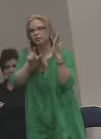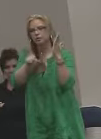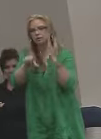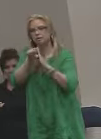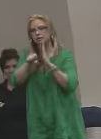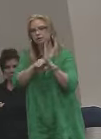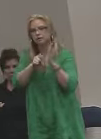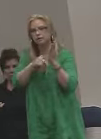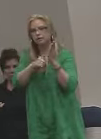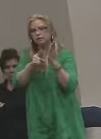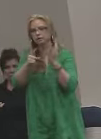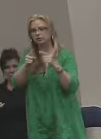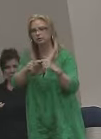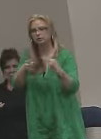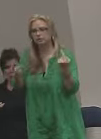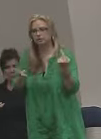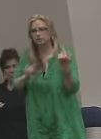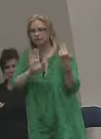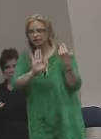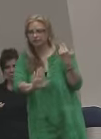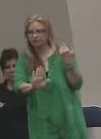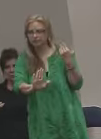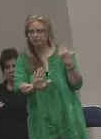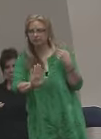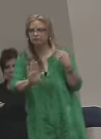the state was opposing his request for